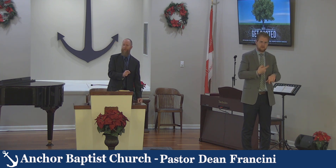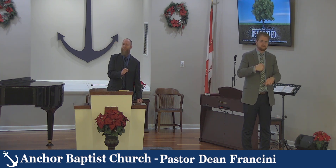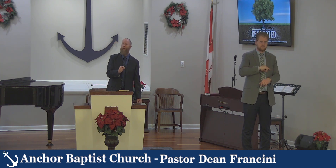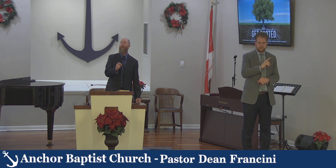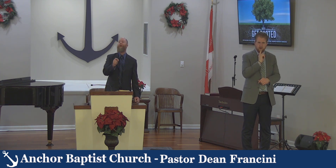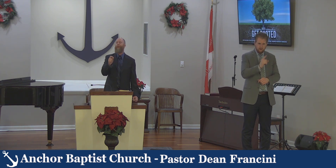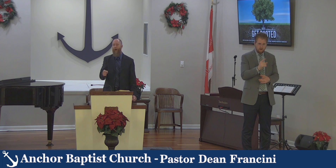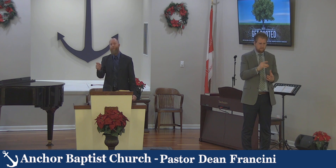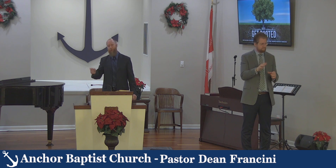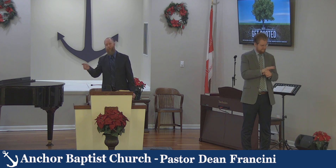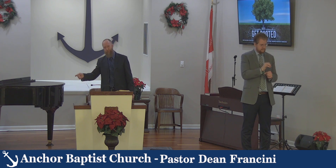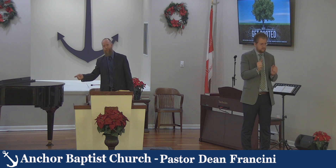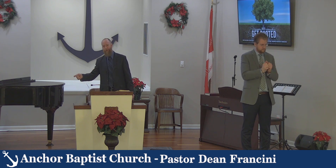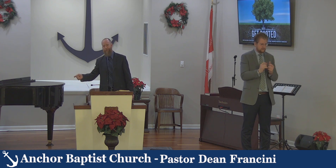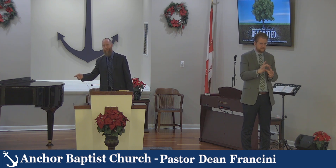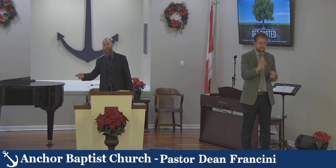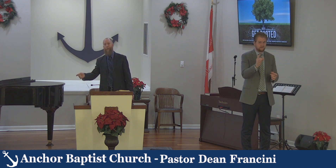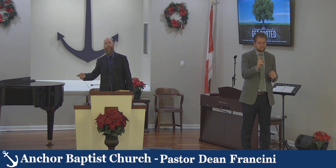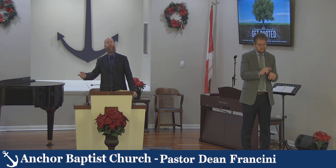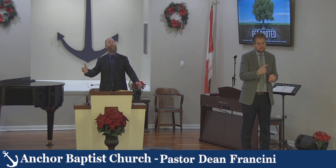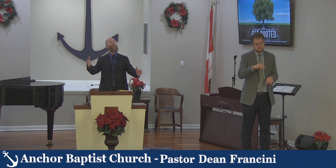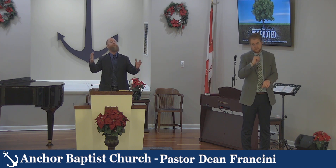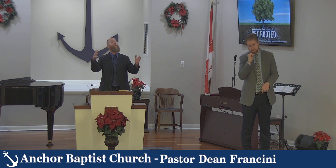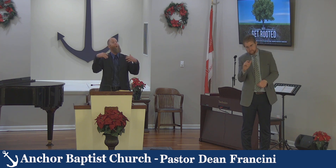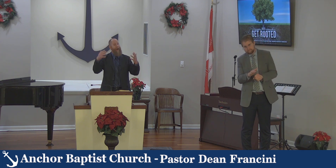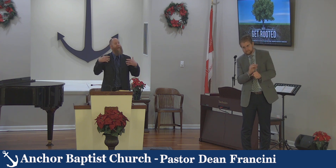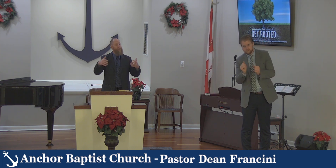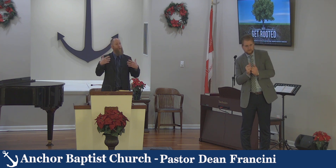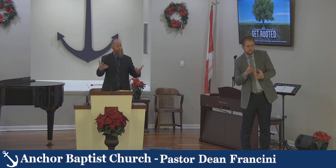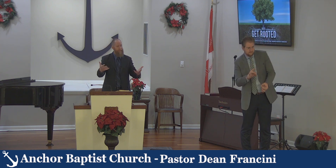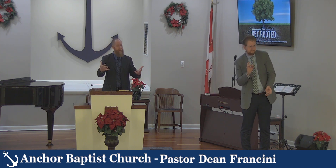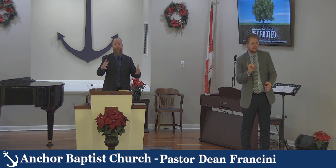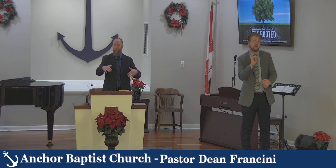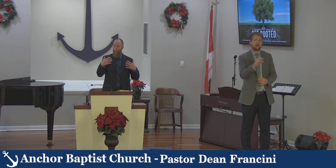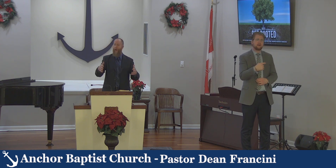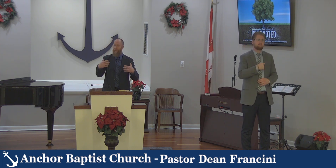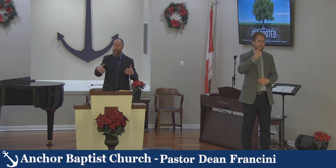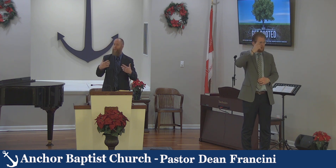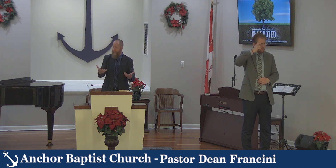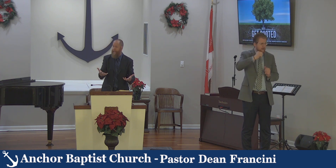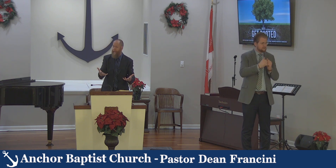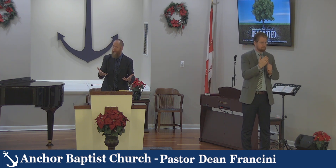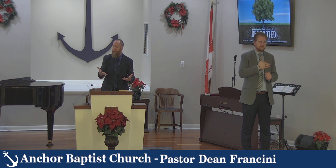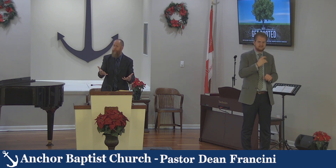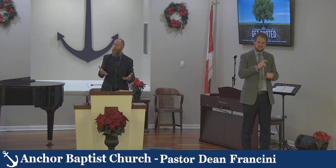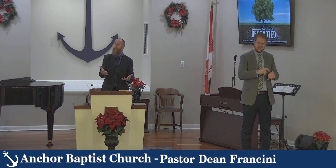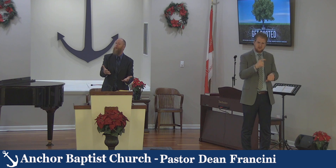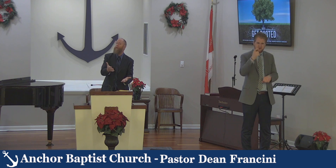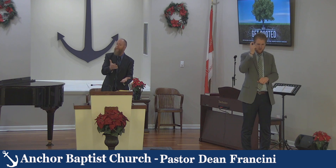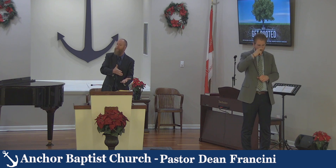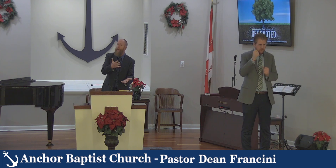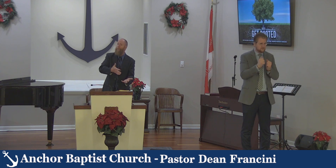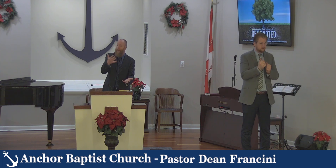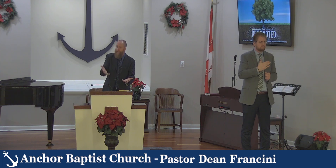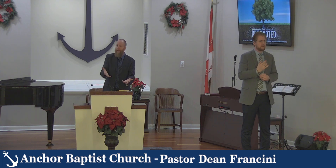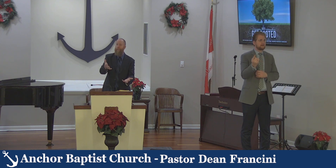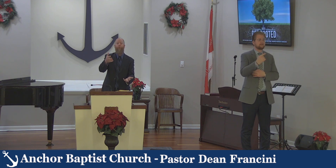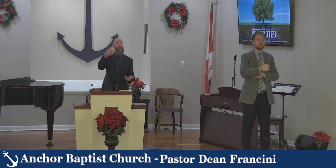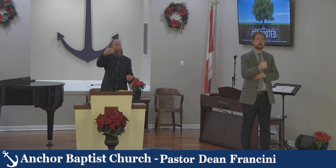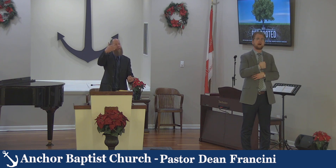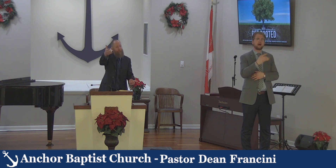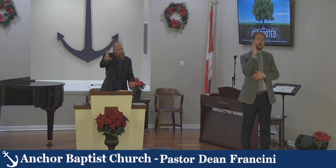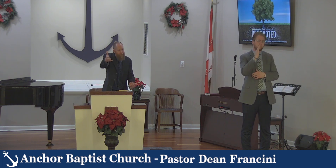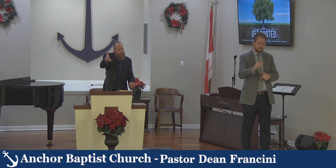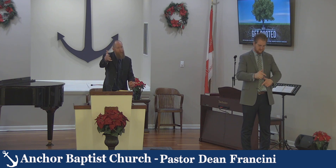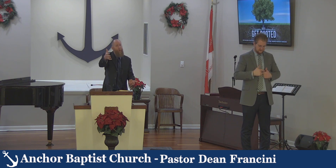there's times that we're not filled with the Spirit. And if I'm going to be wise with my time and wise with my days, then I want to live out my days